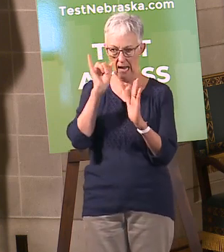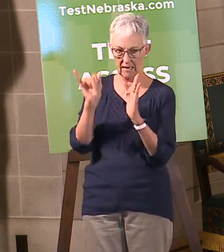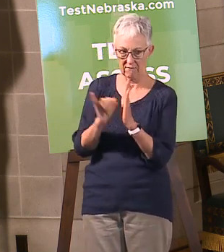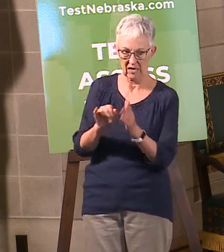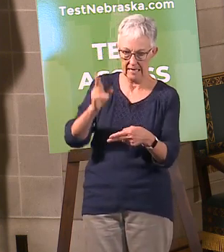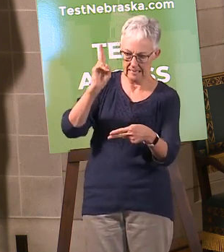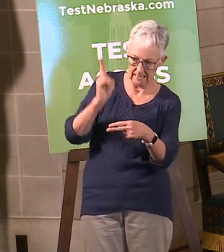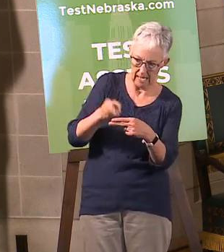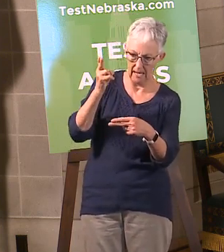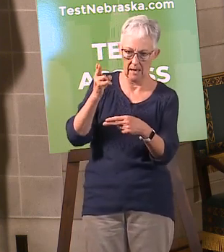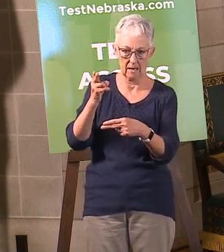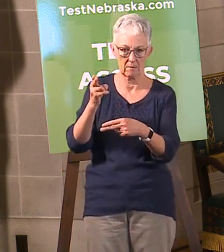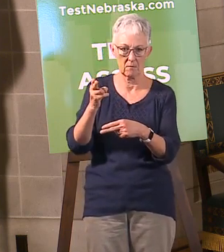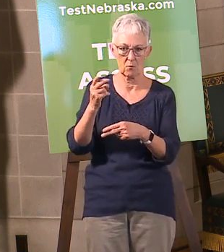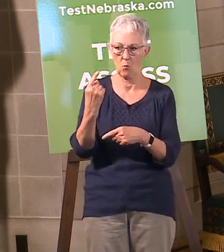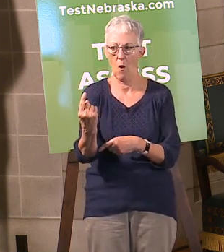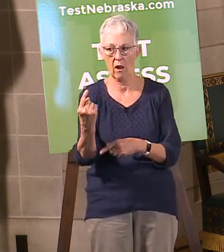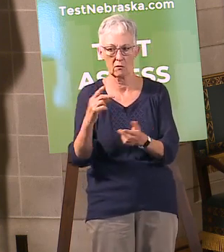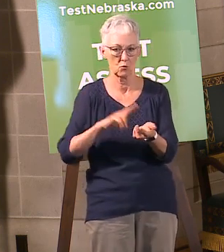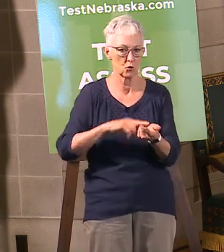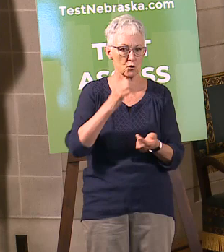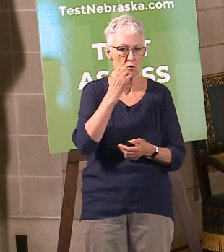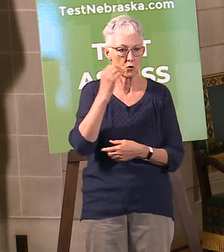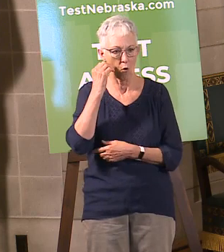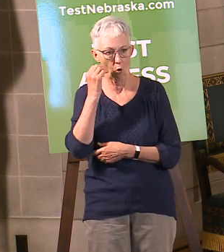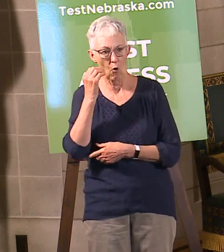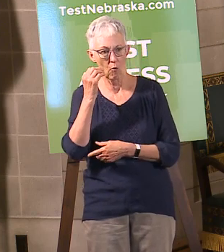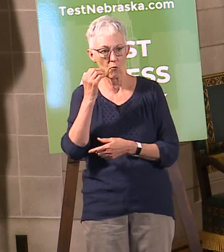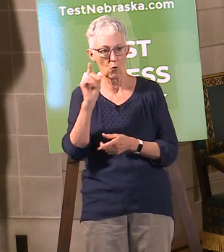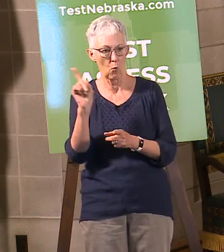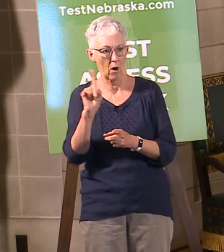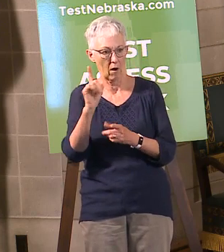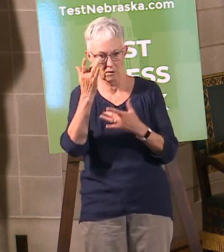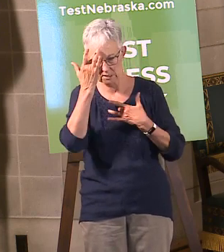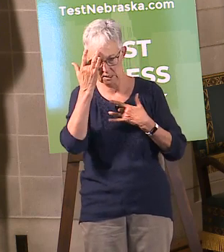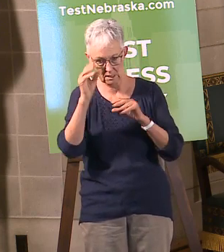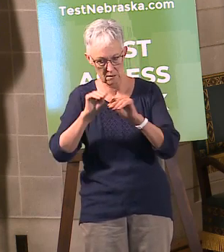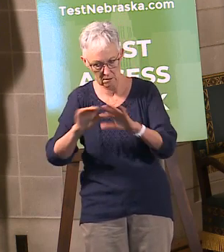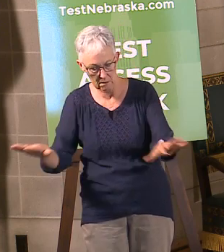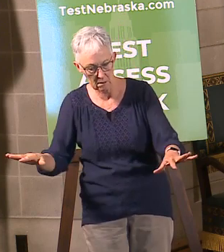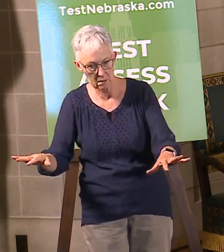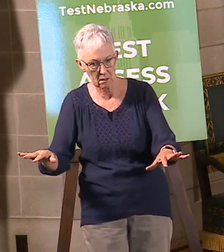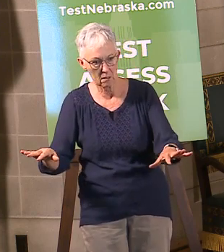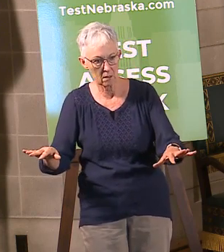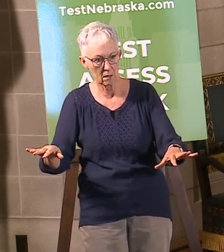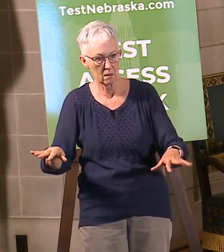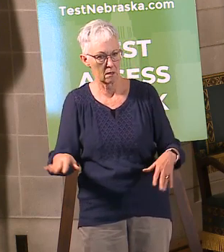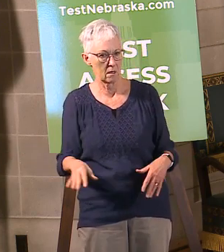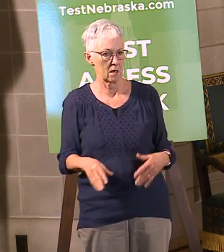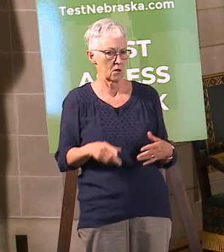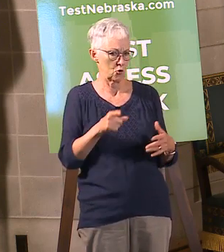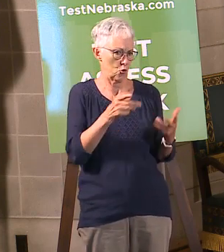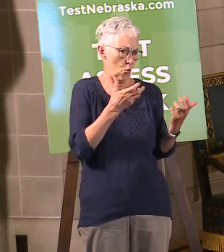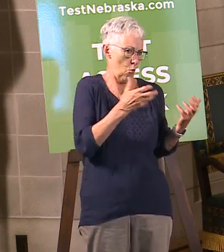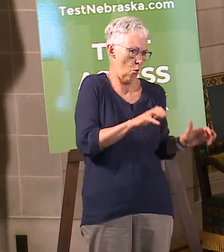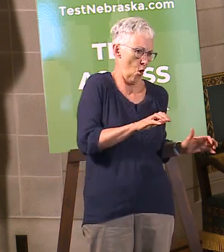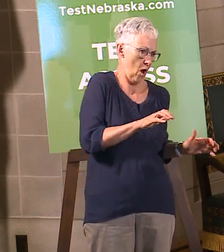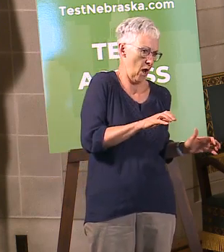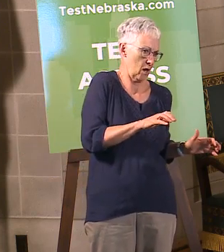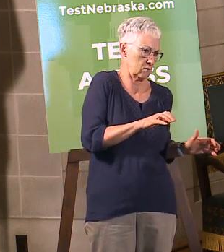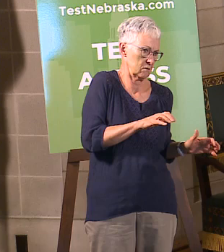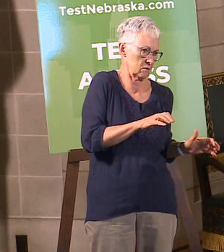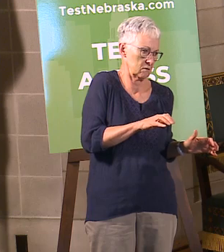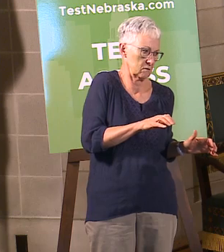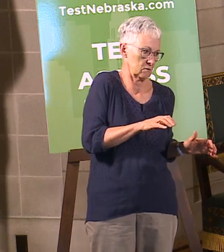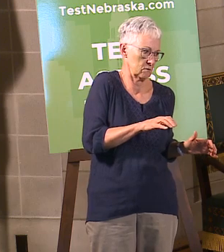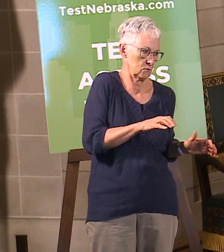extenuating circumstances. Why not say what the circumstances are and end this kind of guessing game? Because if the families are